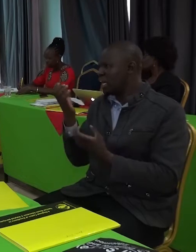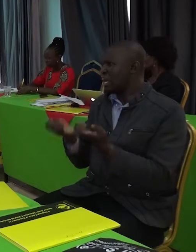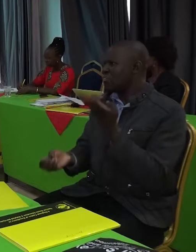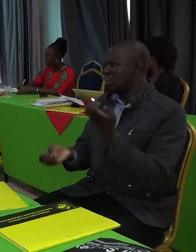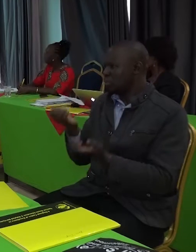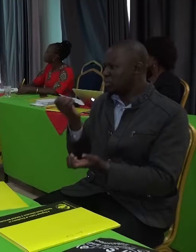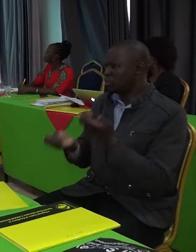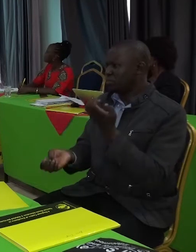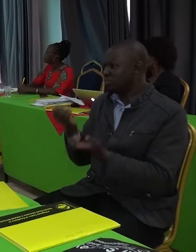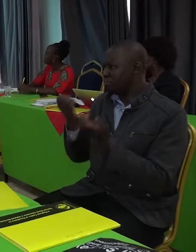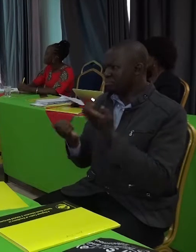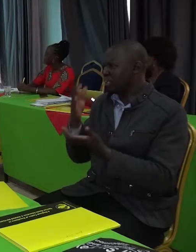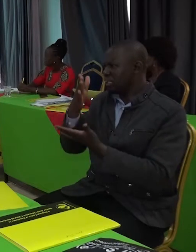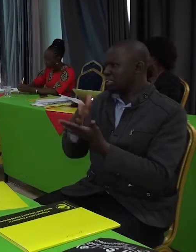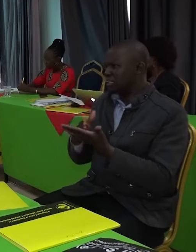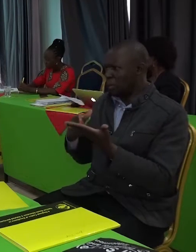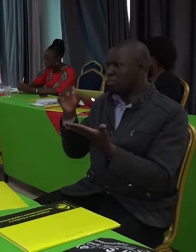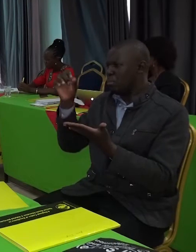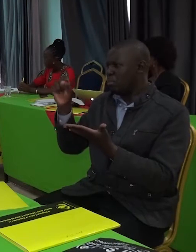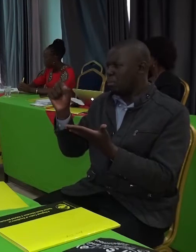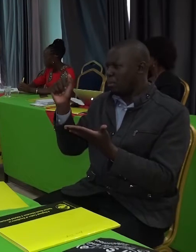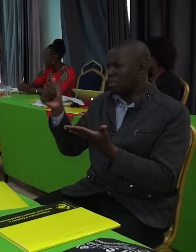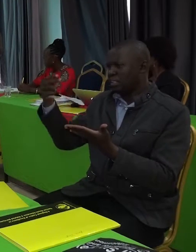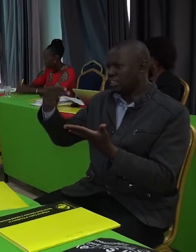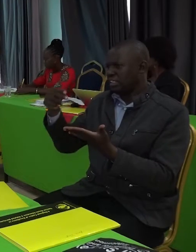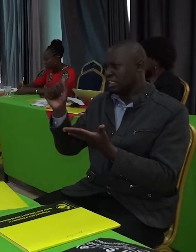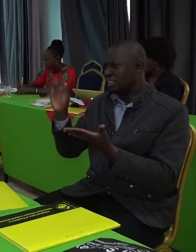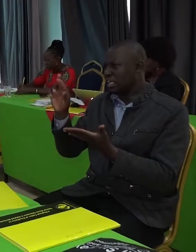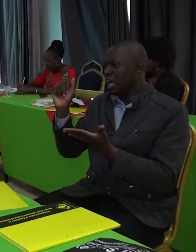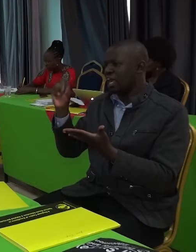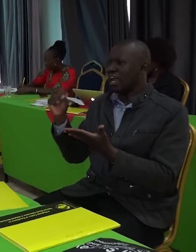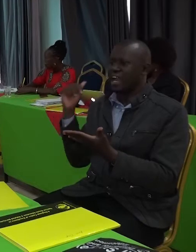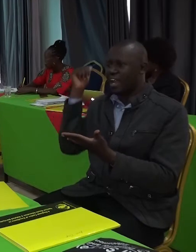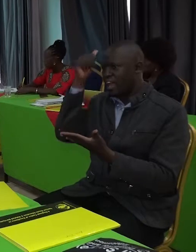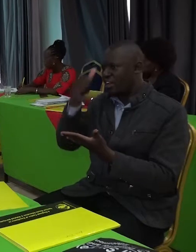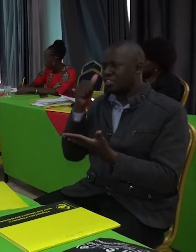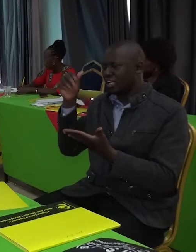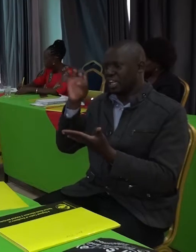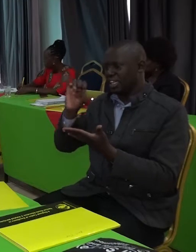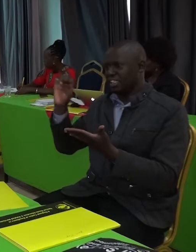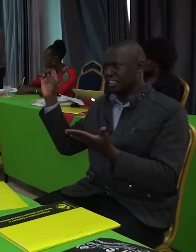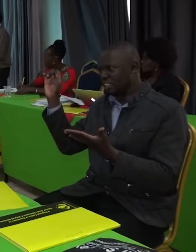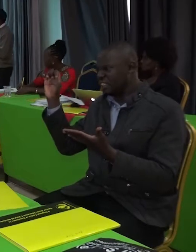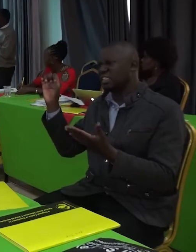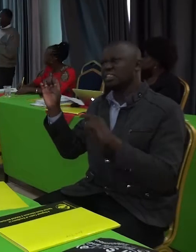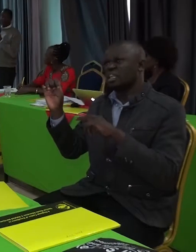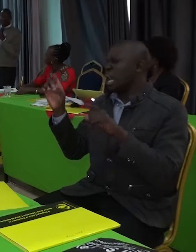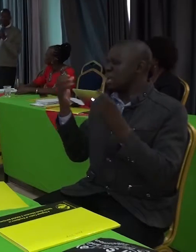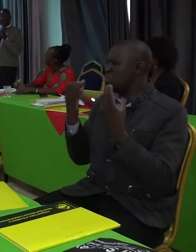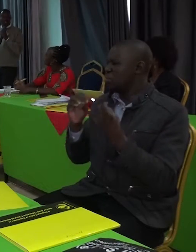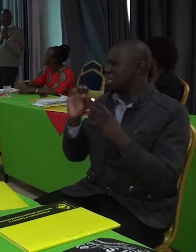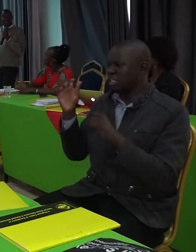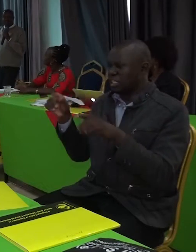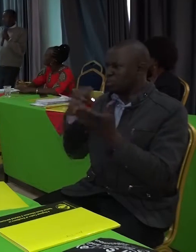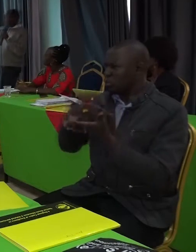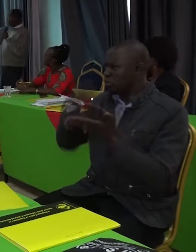was the Sub-Saharan Africa, there was the Europe, the Americas, the East, and all those kinds of things. So this was our